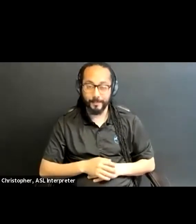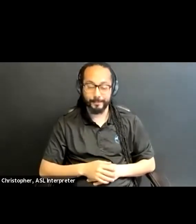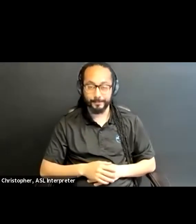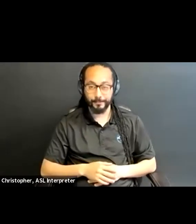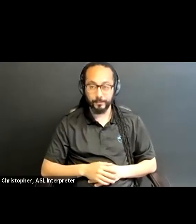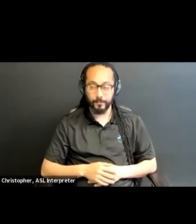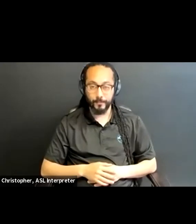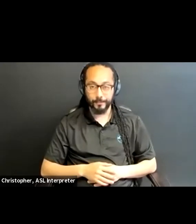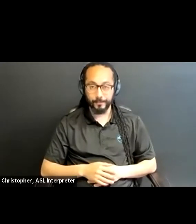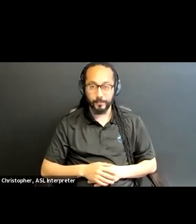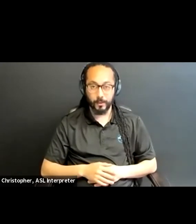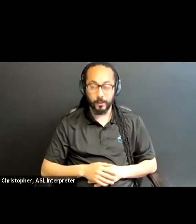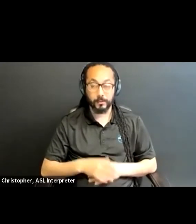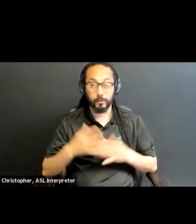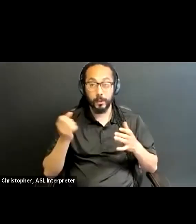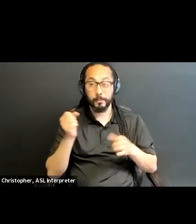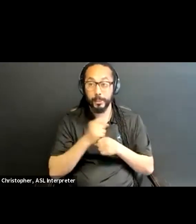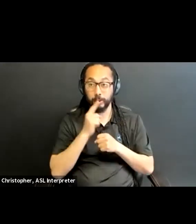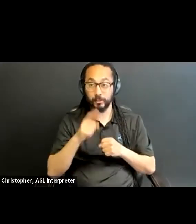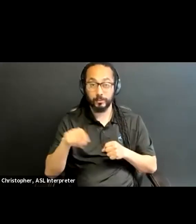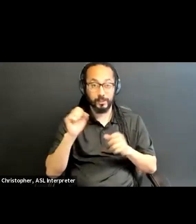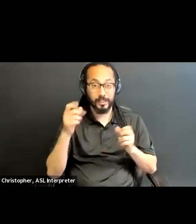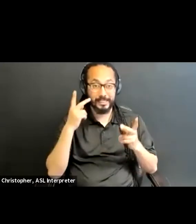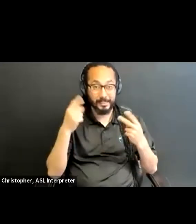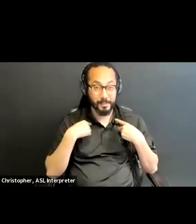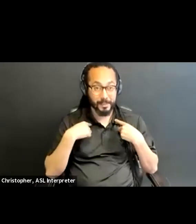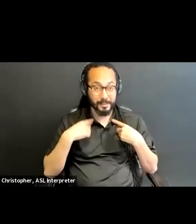sure that you can see me. All right, my camera is working.